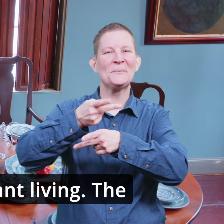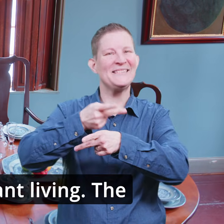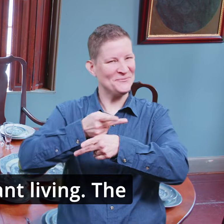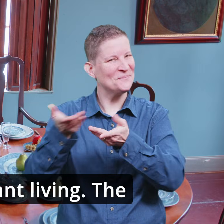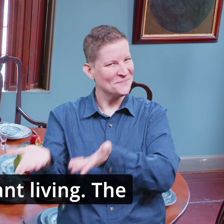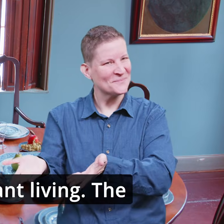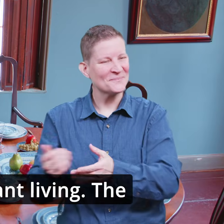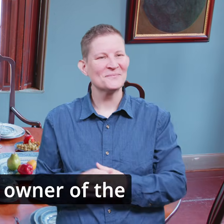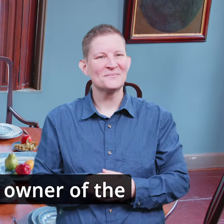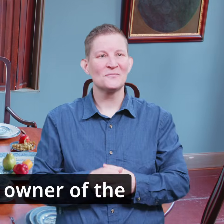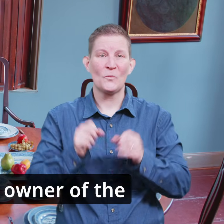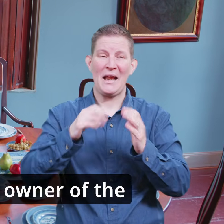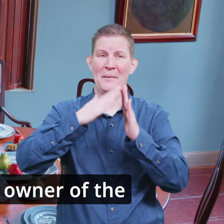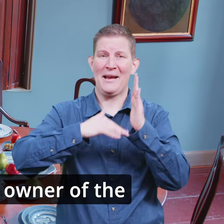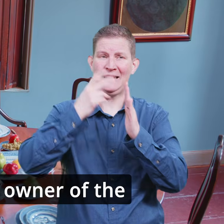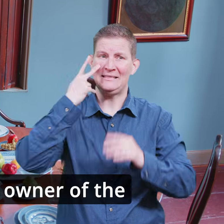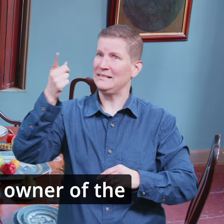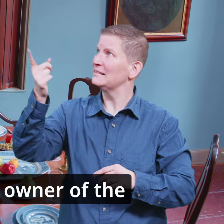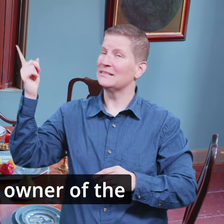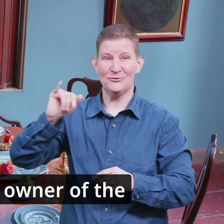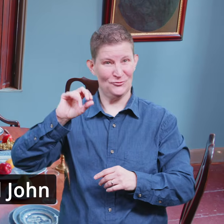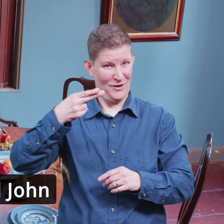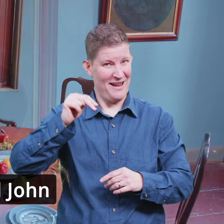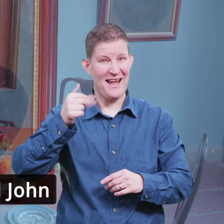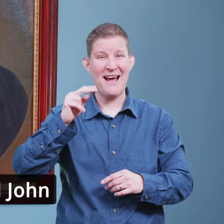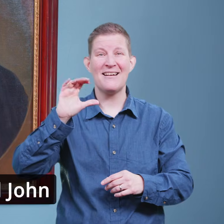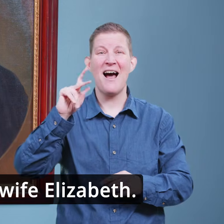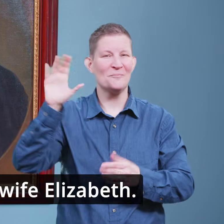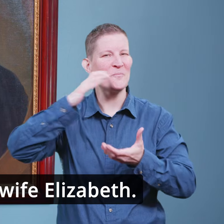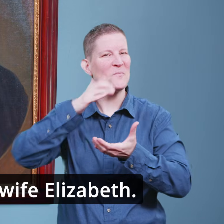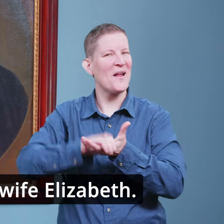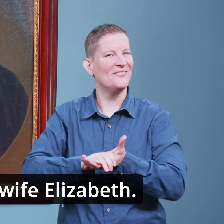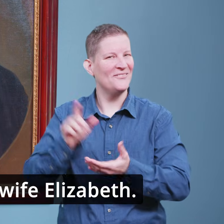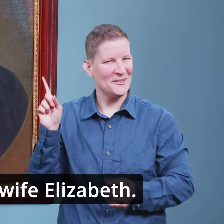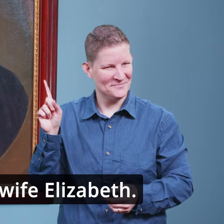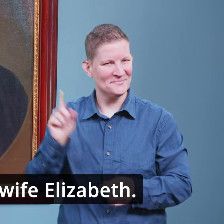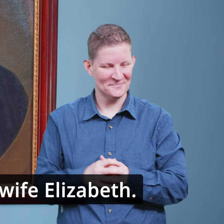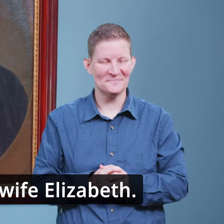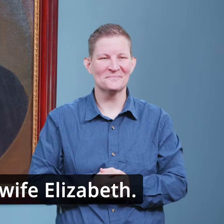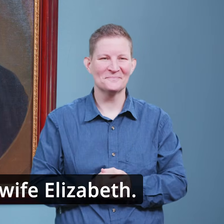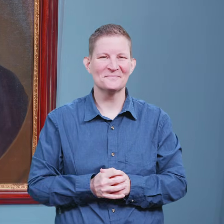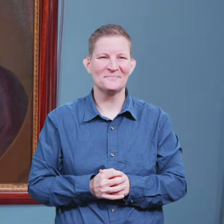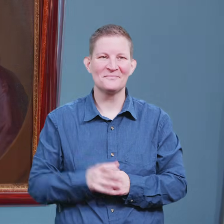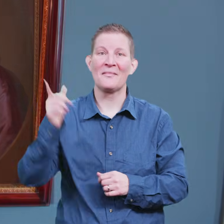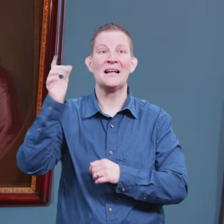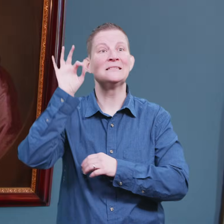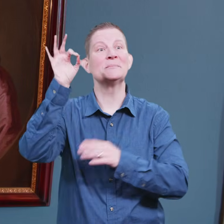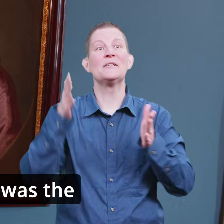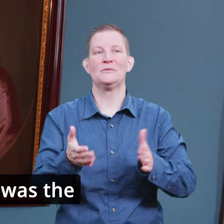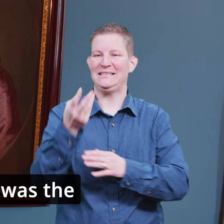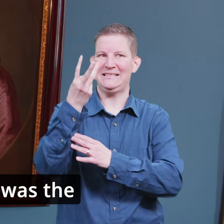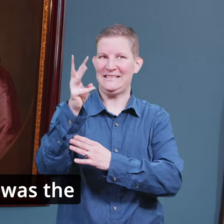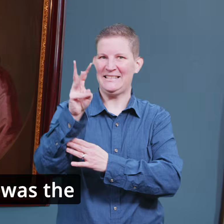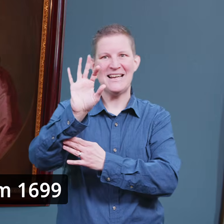meant living. The paintings are of the first owner of the house, Reverend John Hancock I, and his wife, Elizabeth.